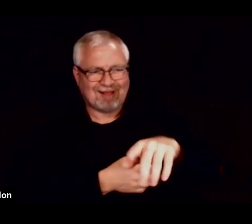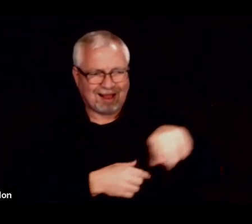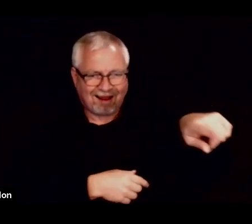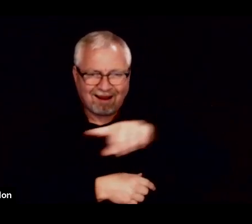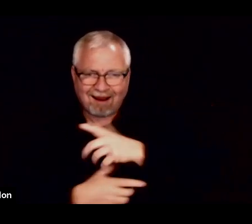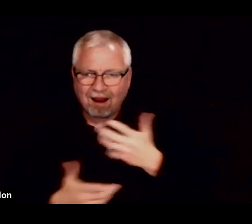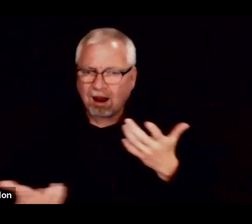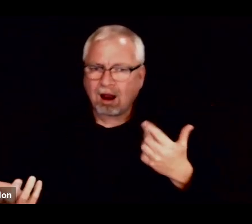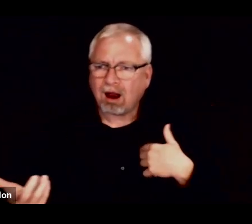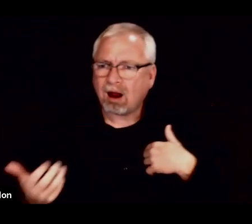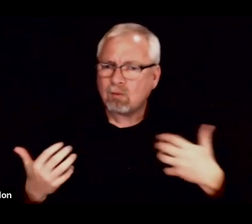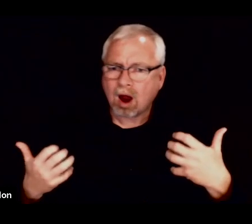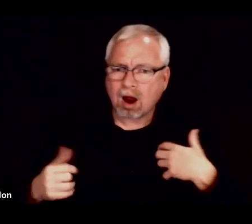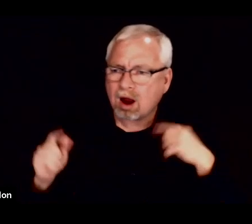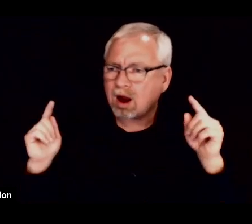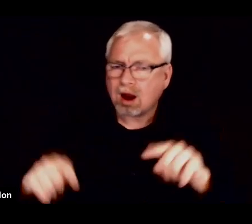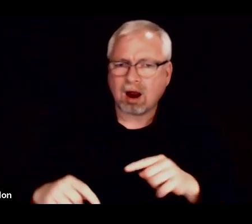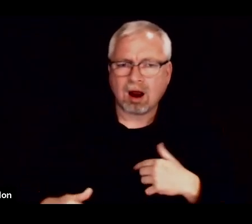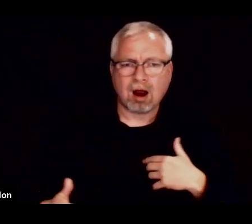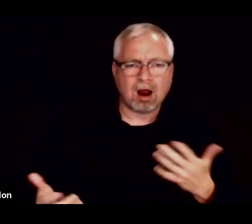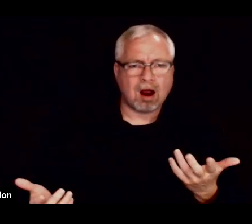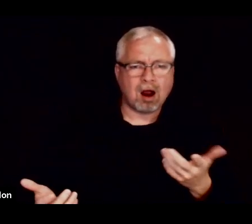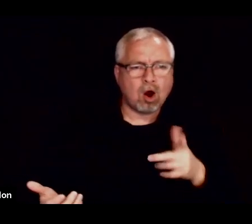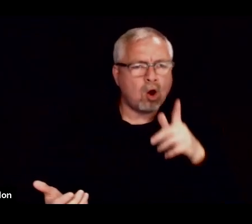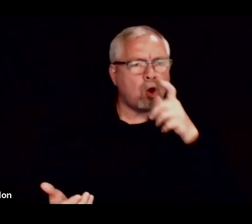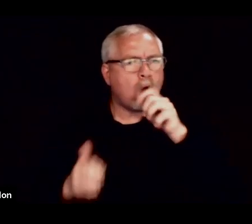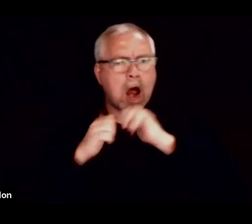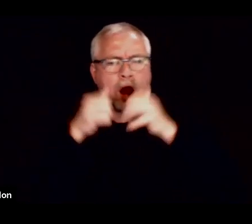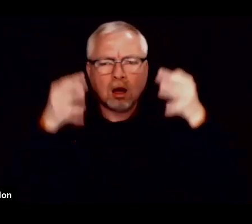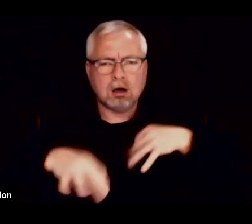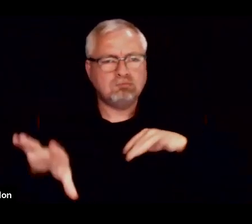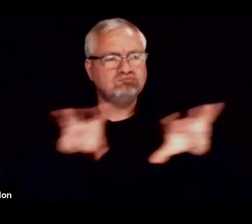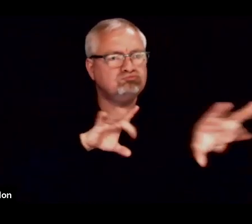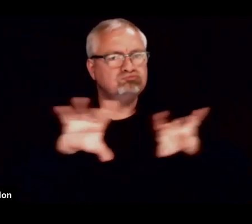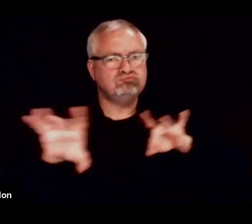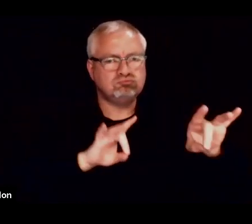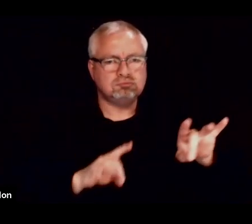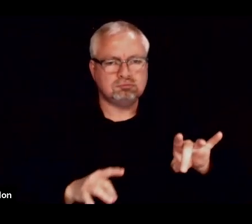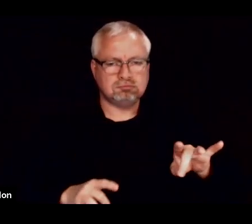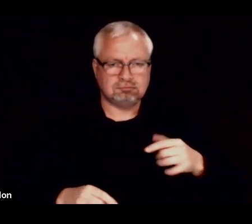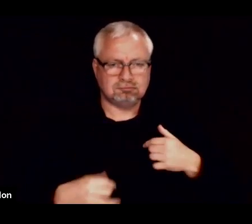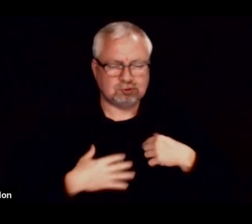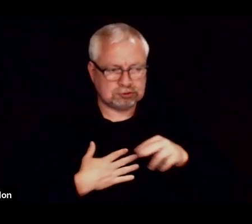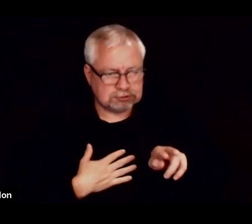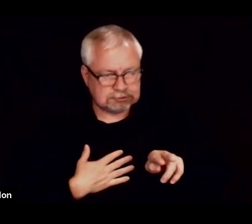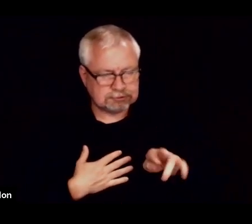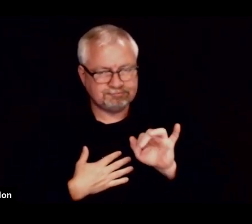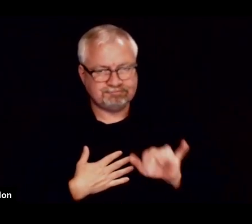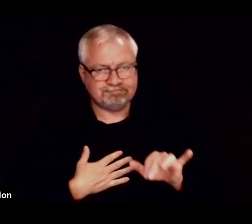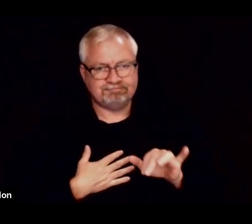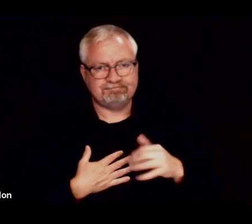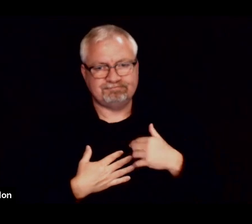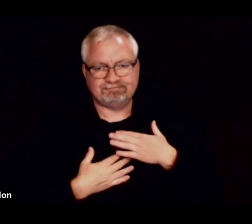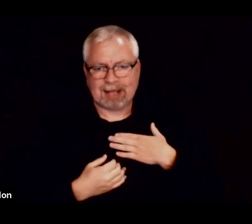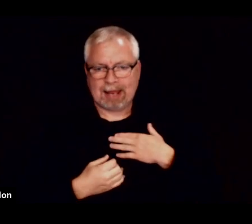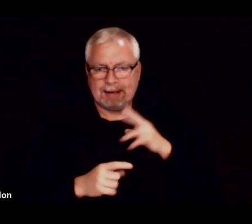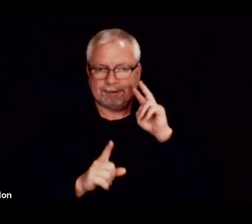think that I've appreciated that perspective. And for me, that's been important to keep in mind